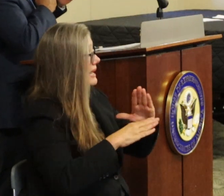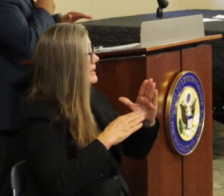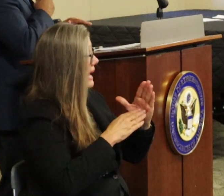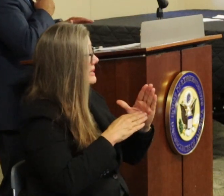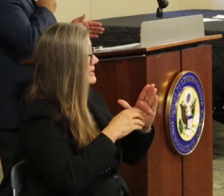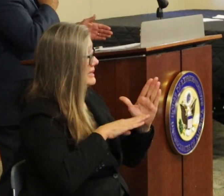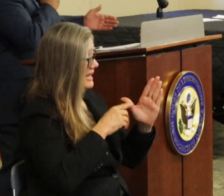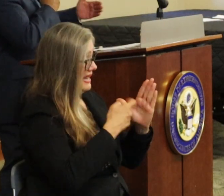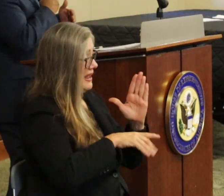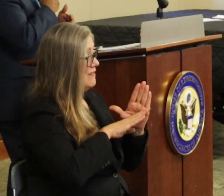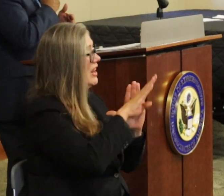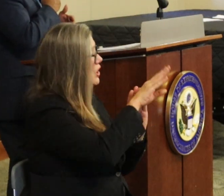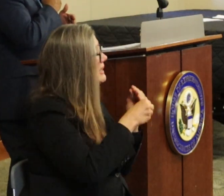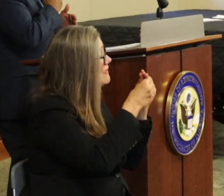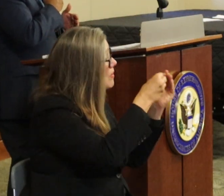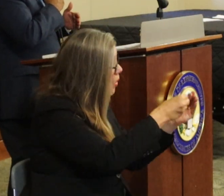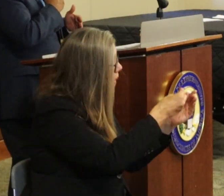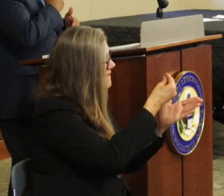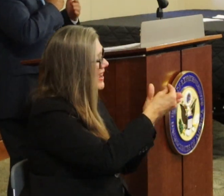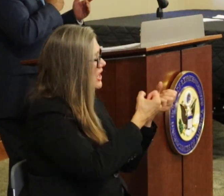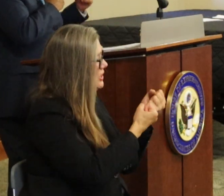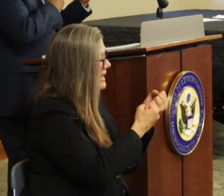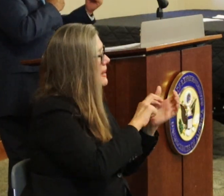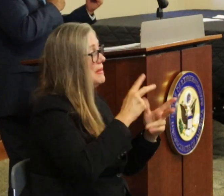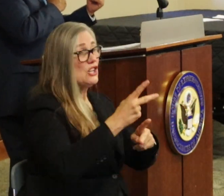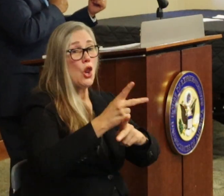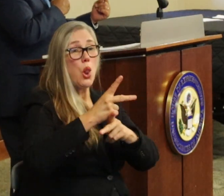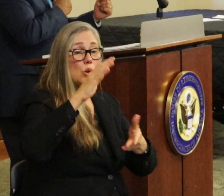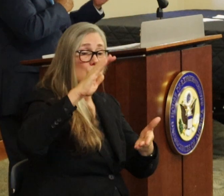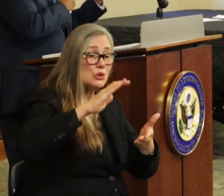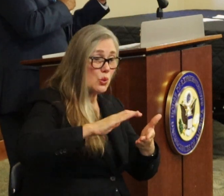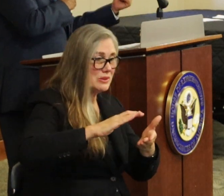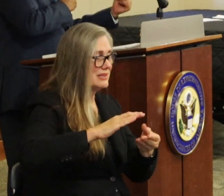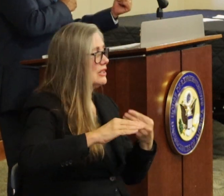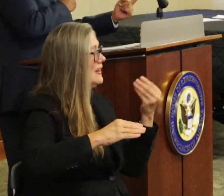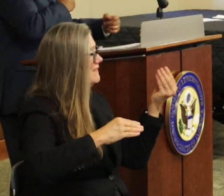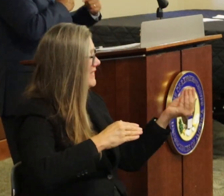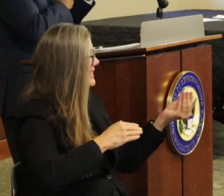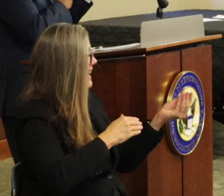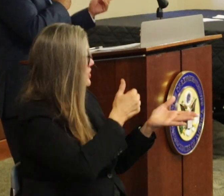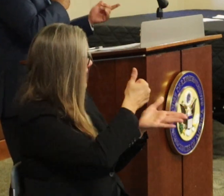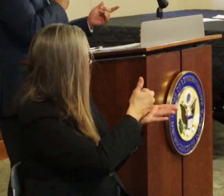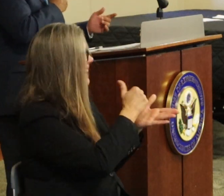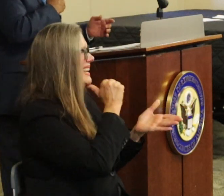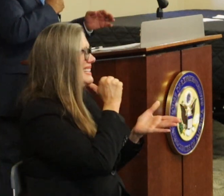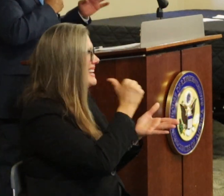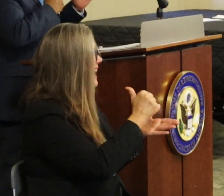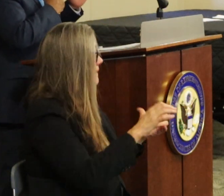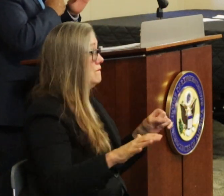would reduce how much loans you have to get. So it would help. That's one, again, it's a band-aid. It's not the